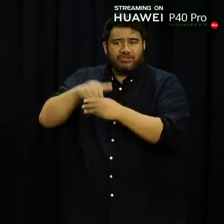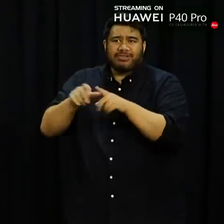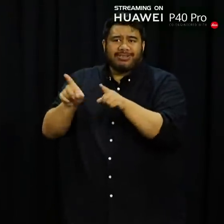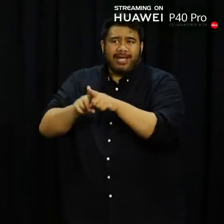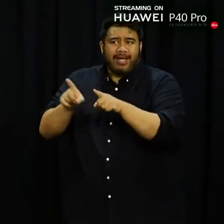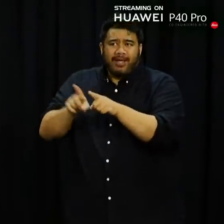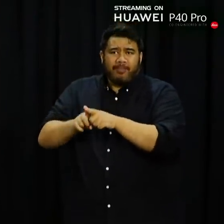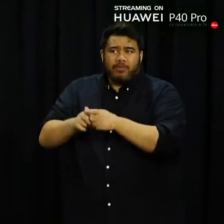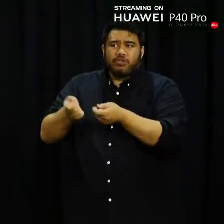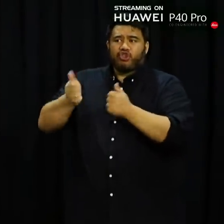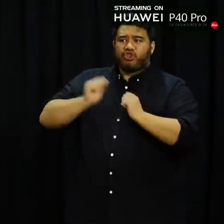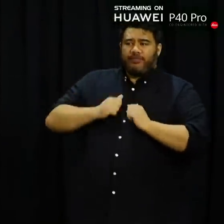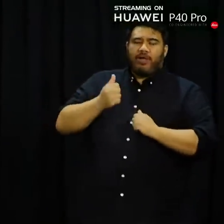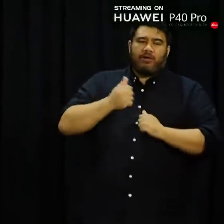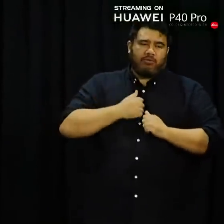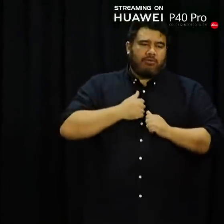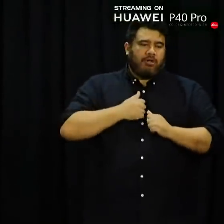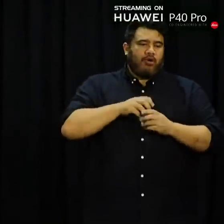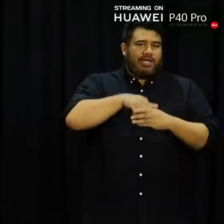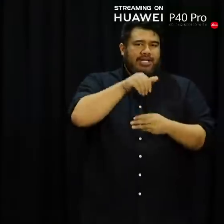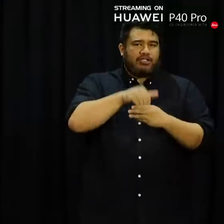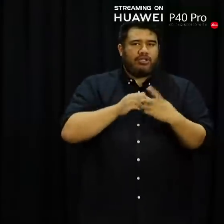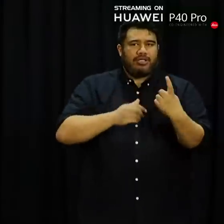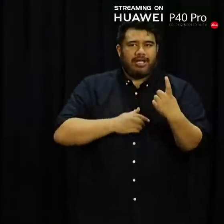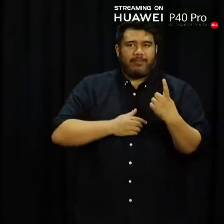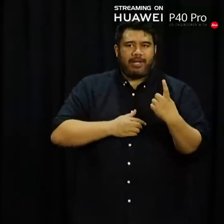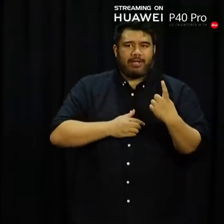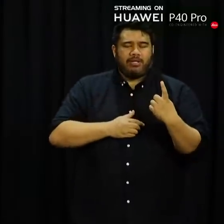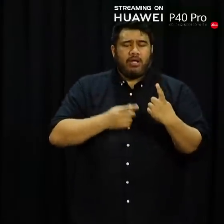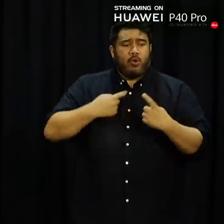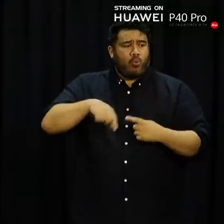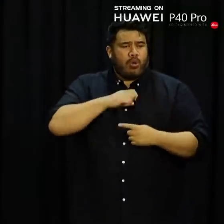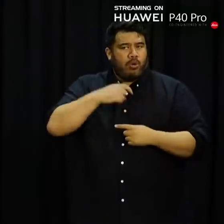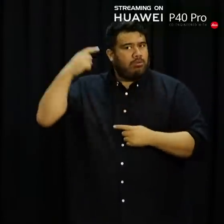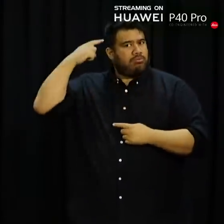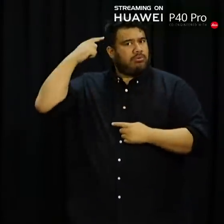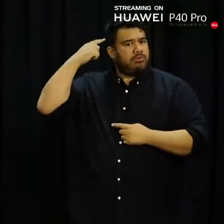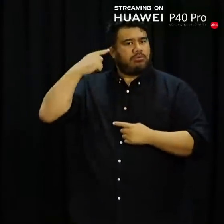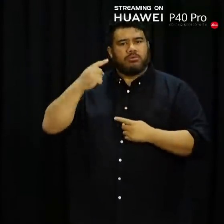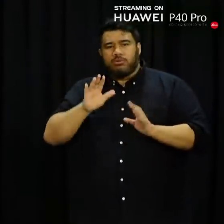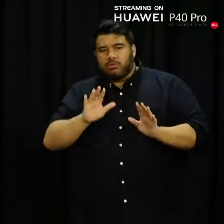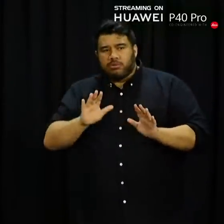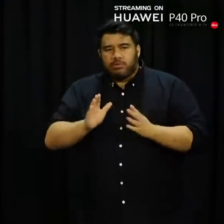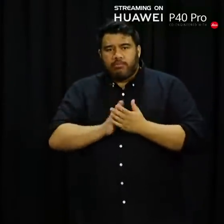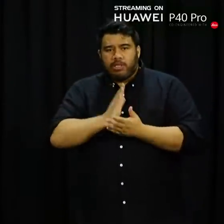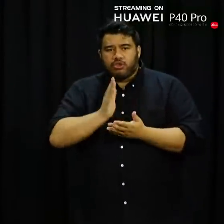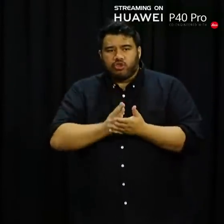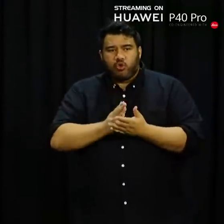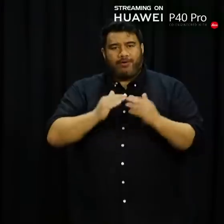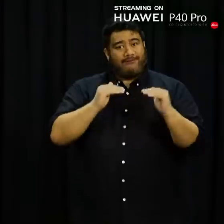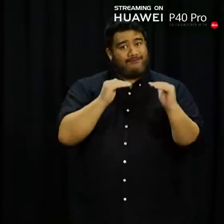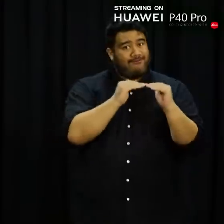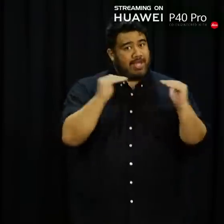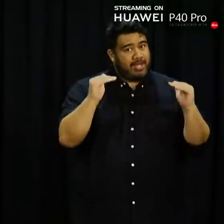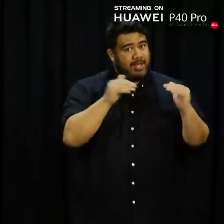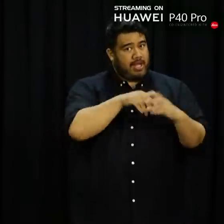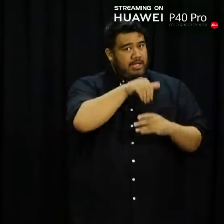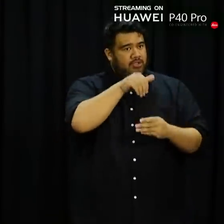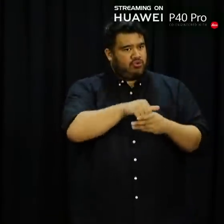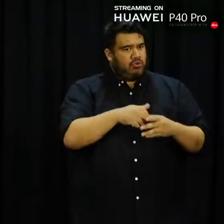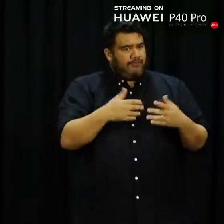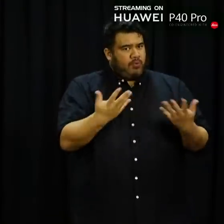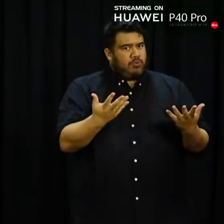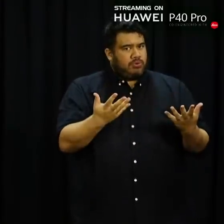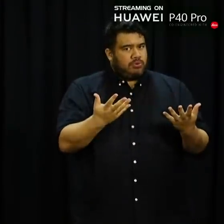having that experience too. I will constantly be mindful of both making sure we act fairly But at the